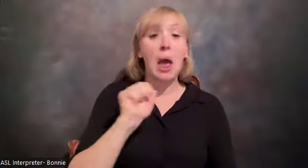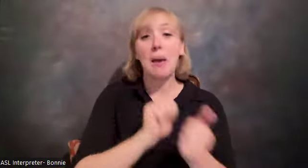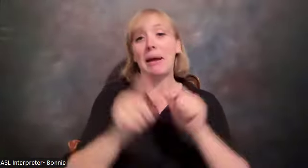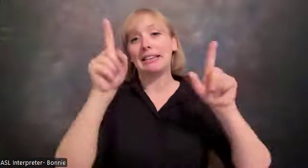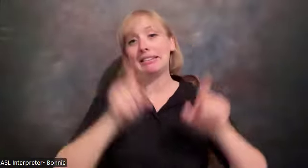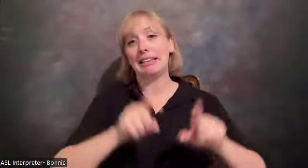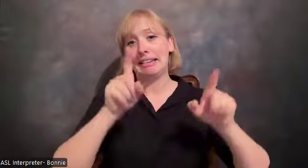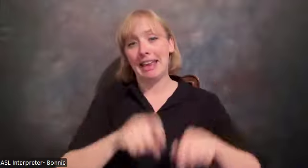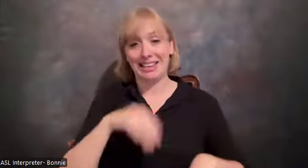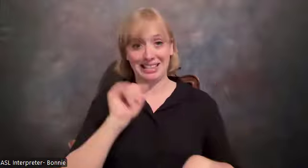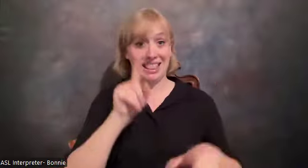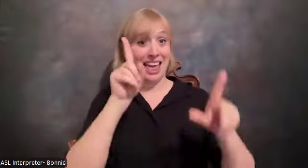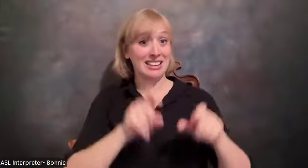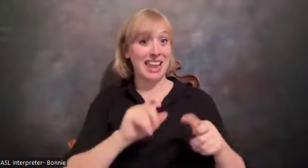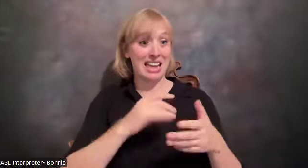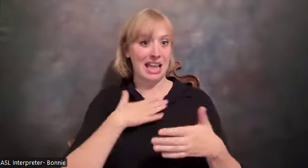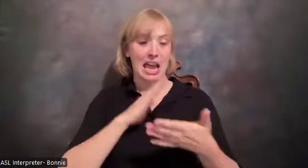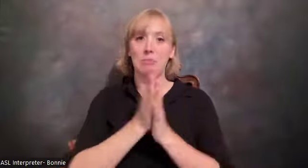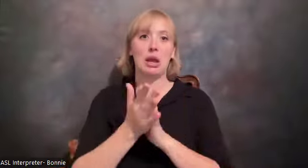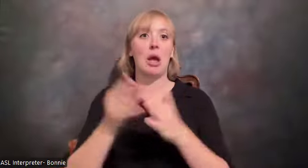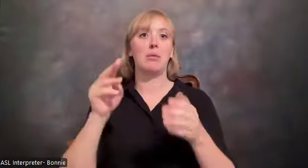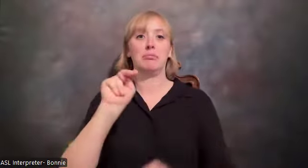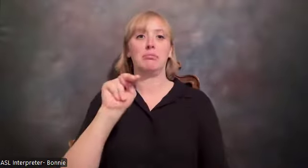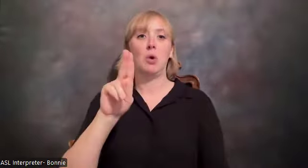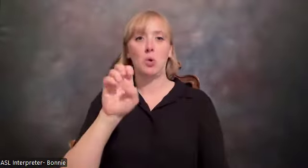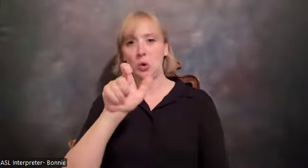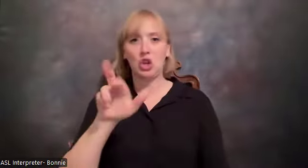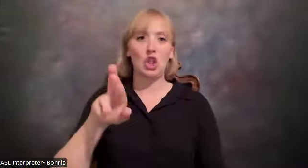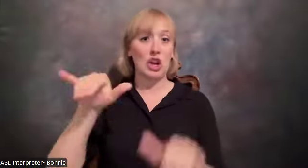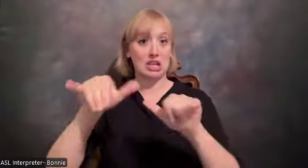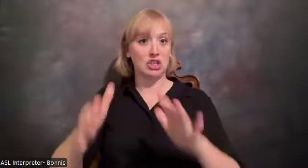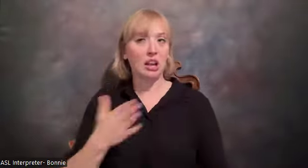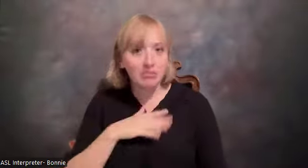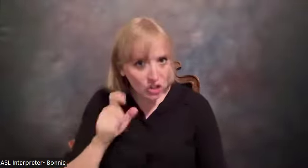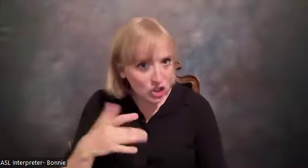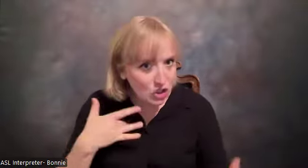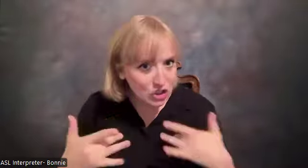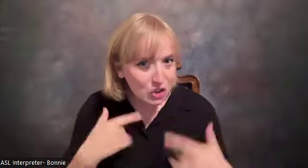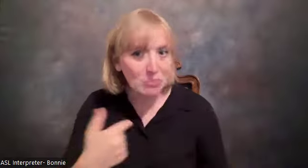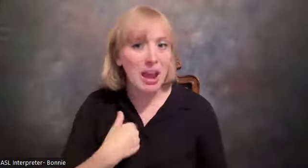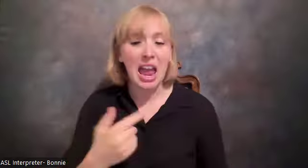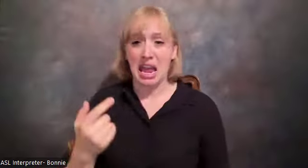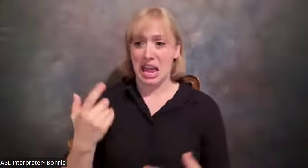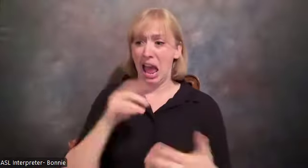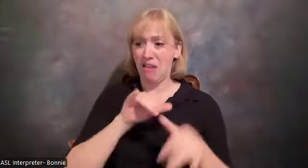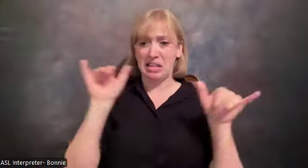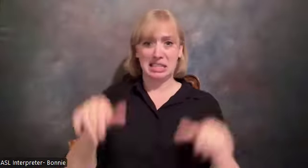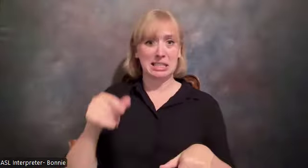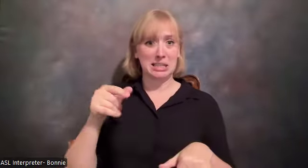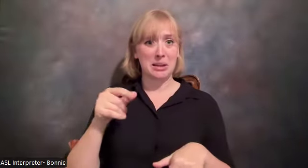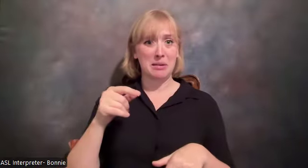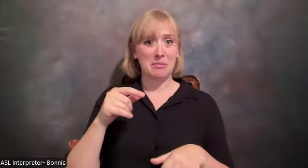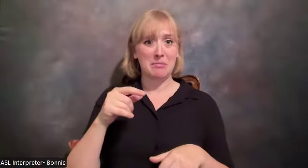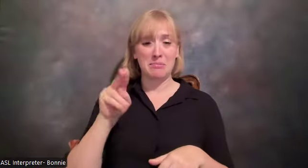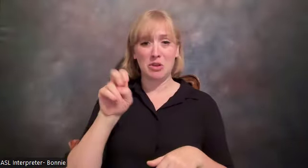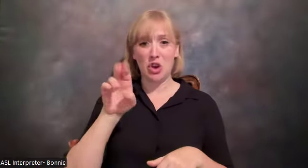took qualified me to become a nuclear engineer. That should concern you that the United States Navy would have any type of system in place that even maybe possibly